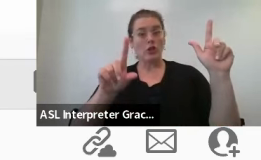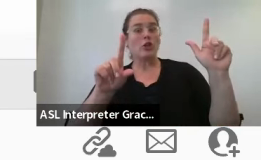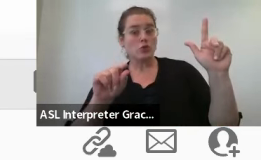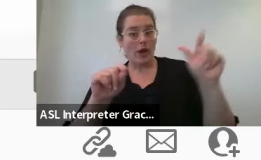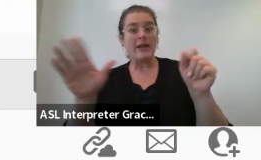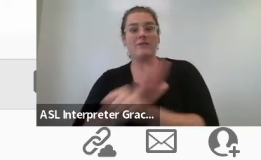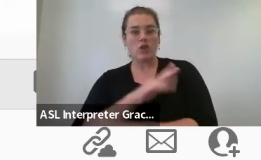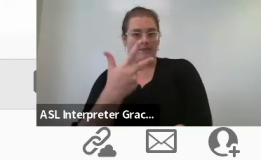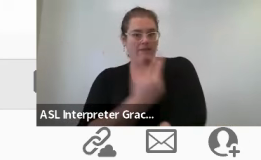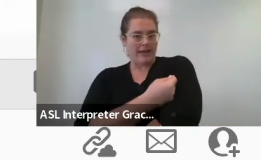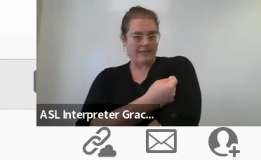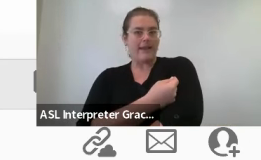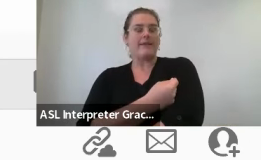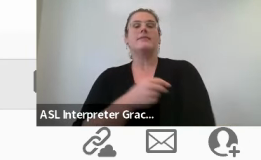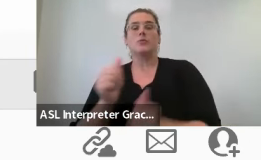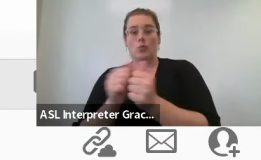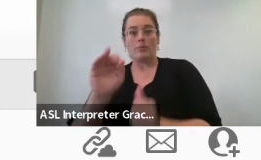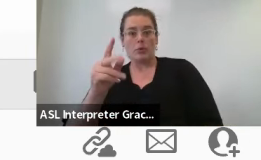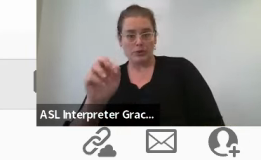boosted. 3